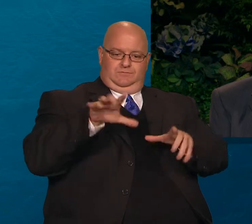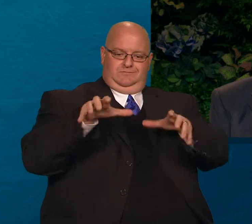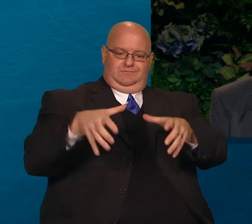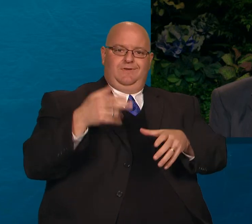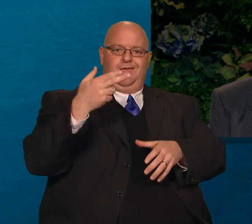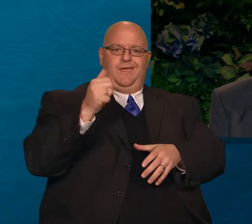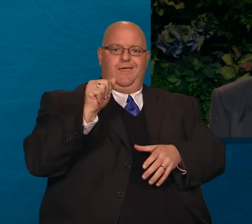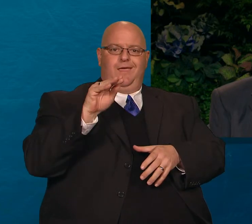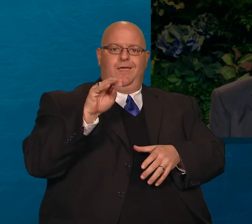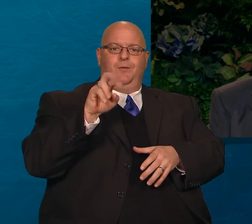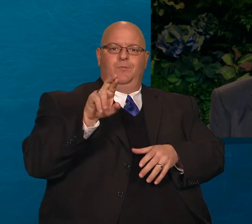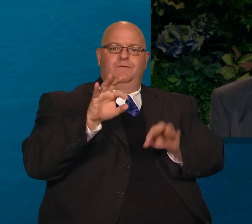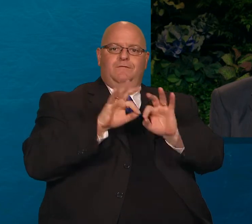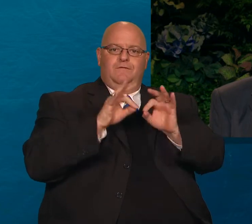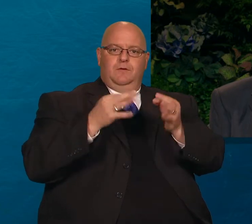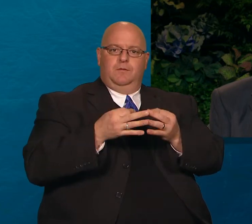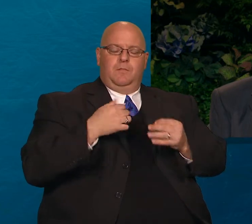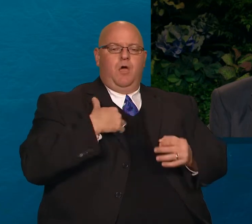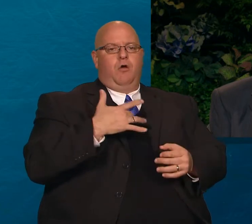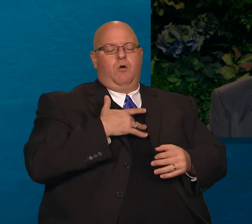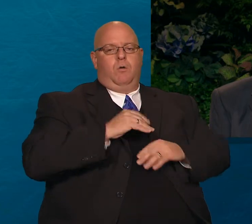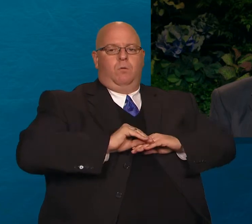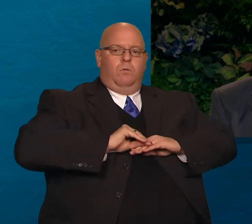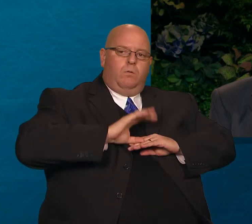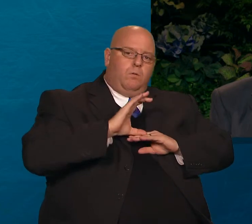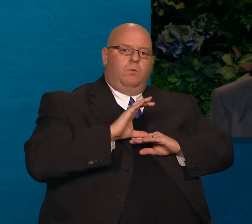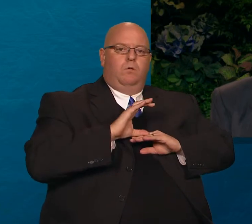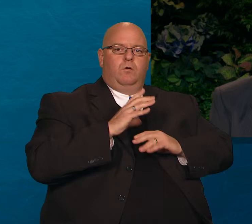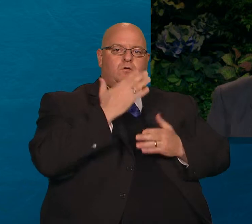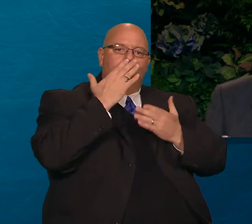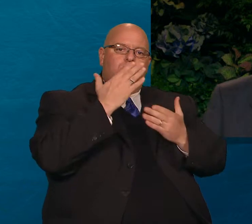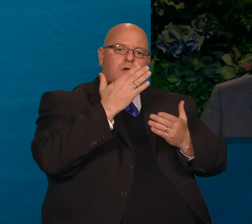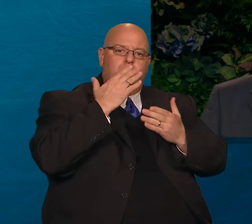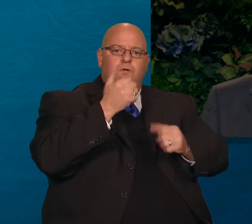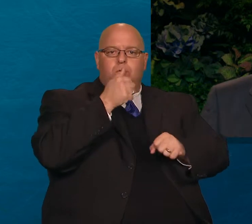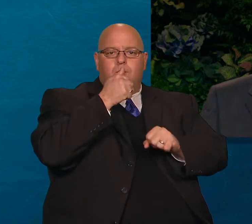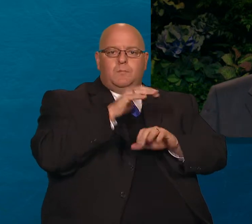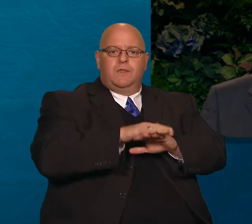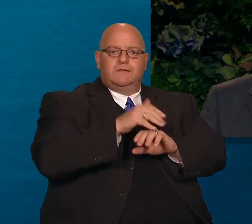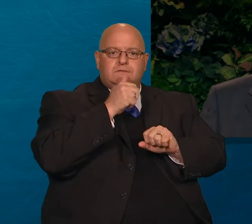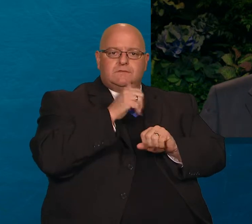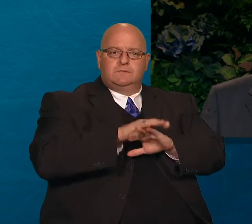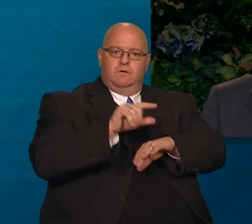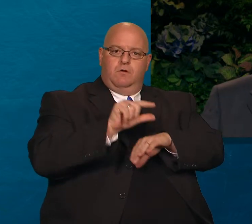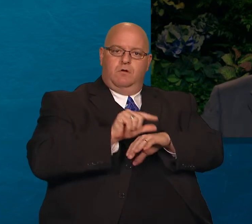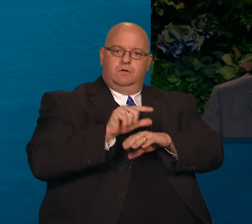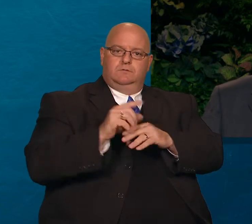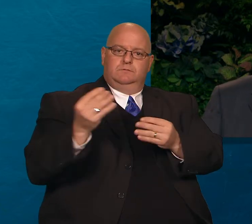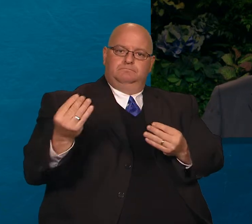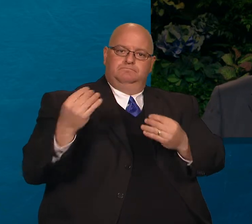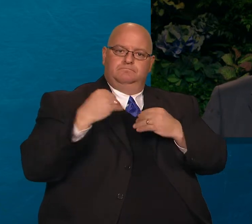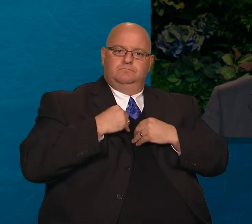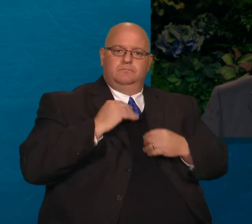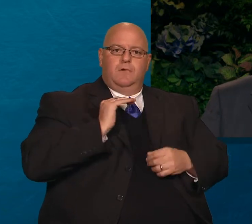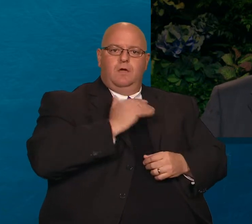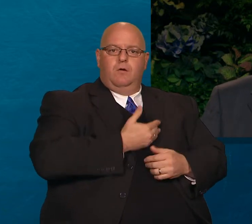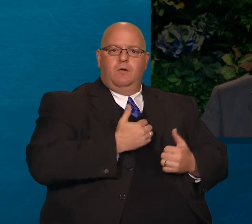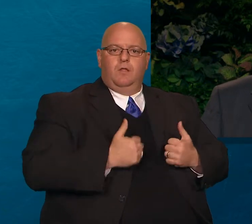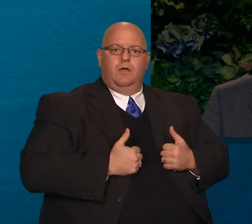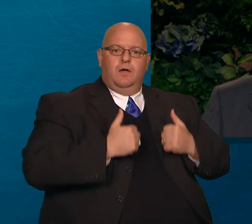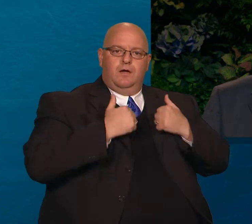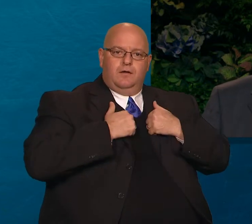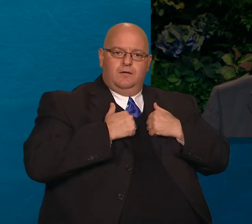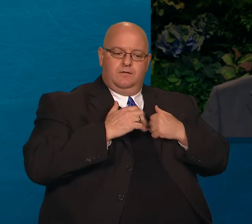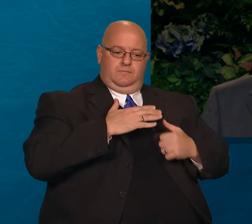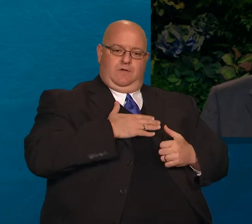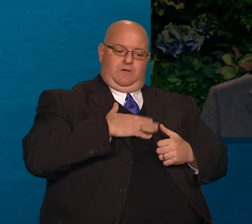family, my heart fills with gratitude for the blessings the gospel has brought into their lives and for the